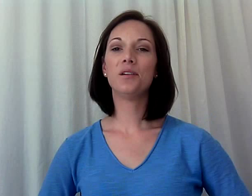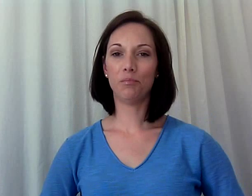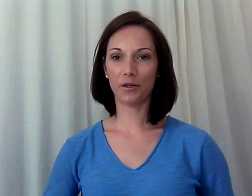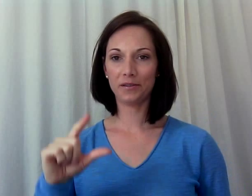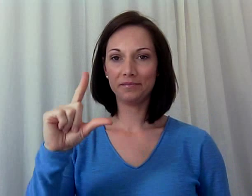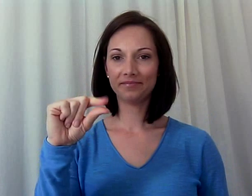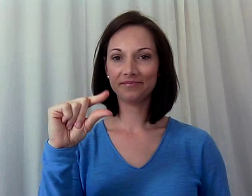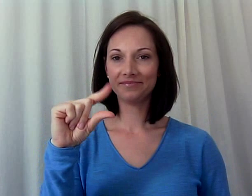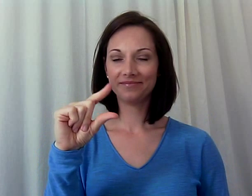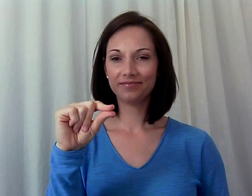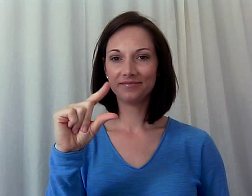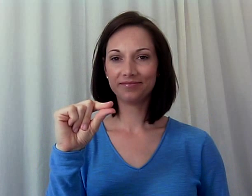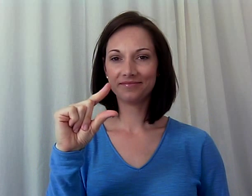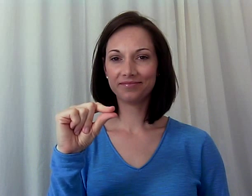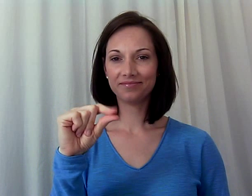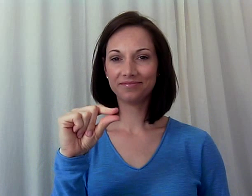and bird.